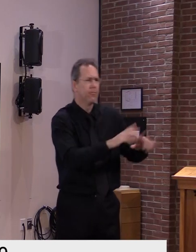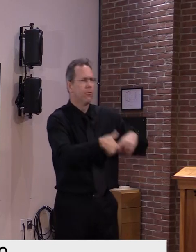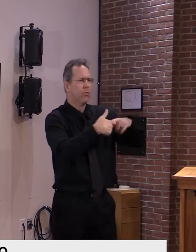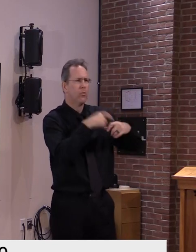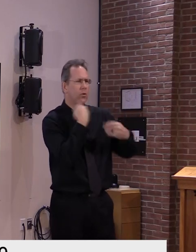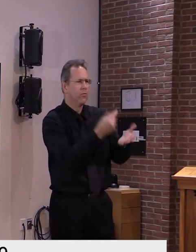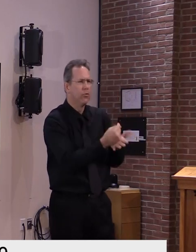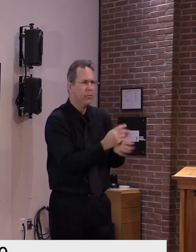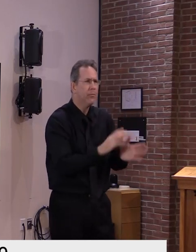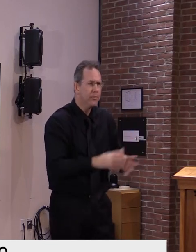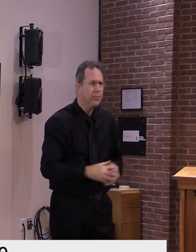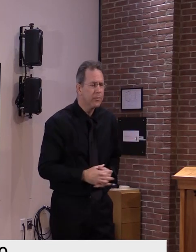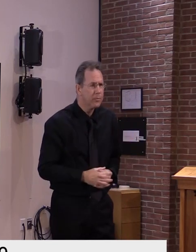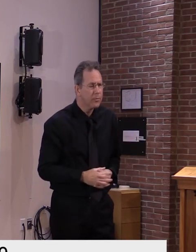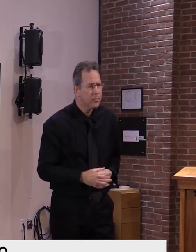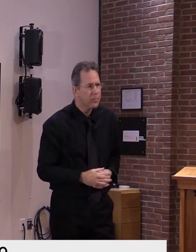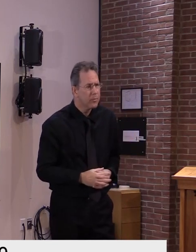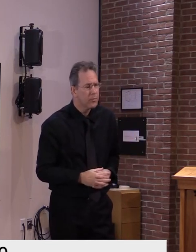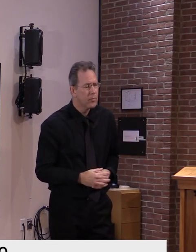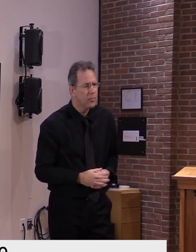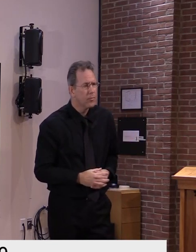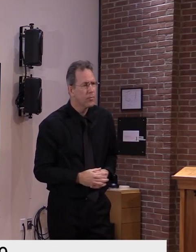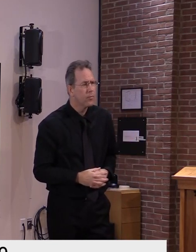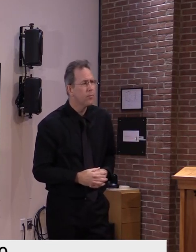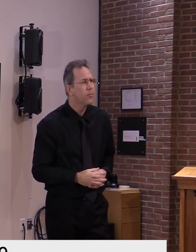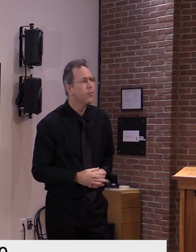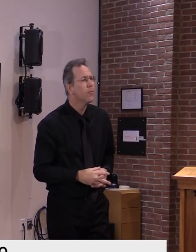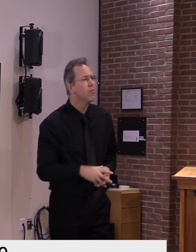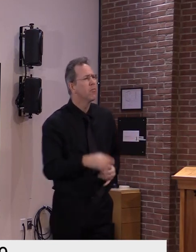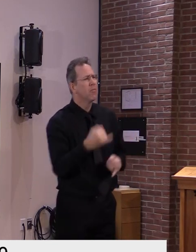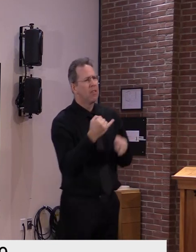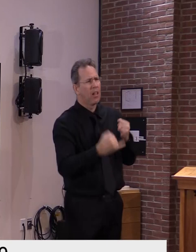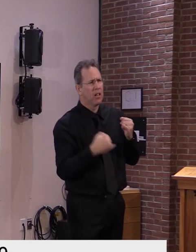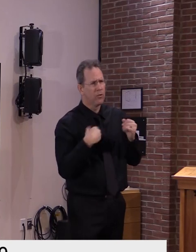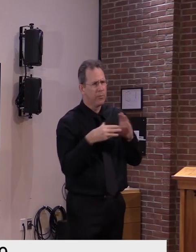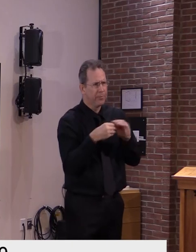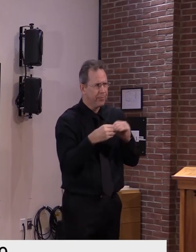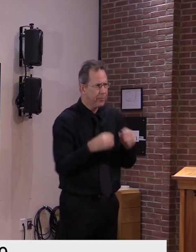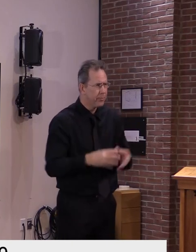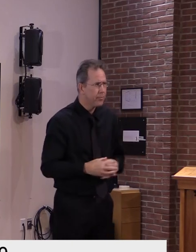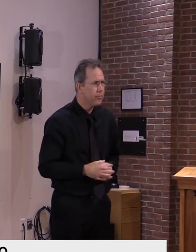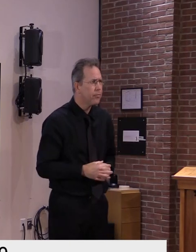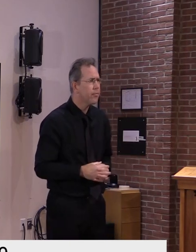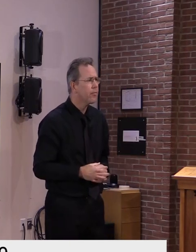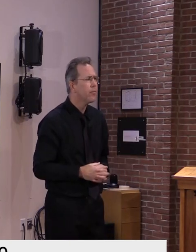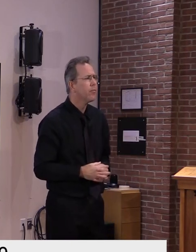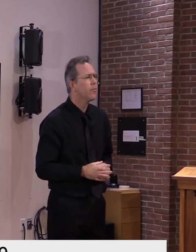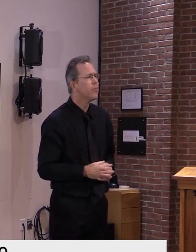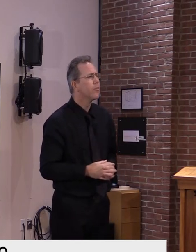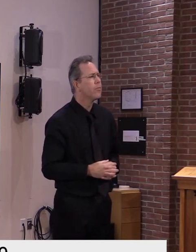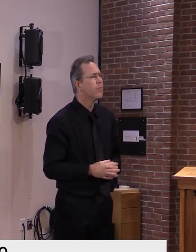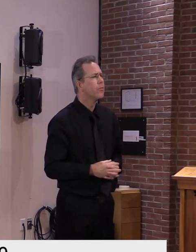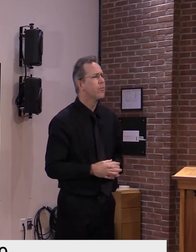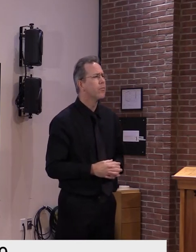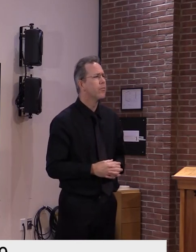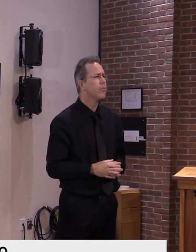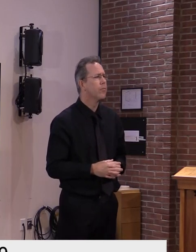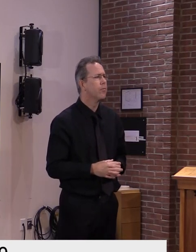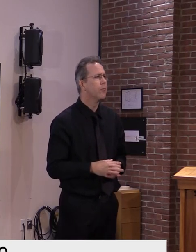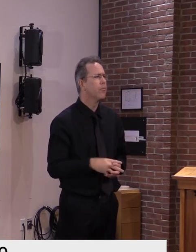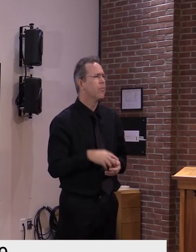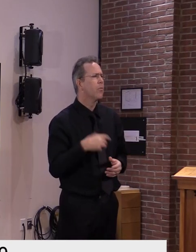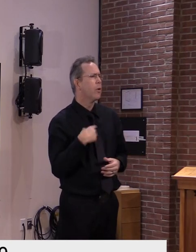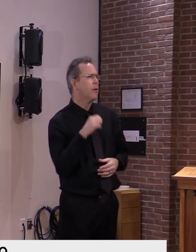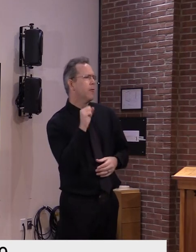modality. My final comments will be an update on the tool in our toolbox we've been most waiting for,